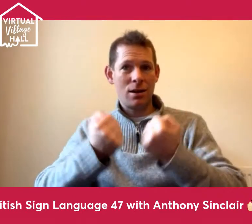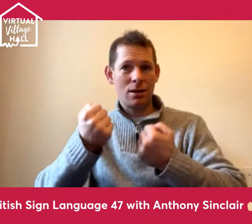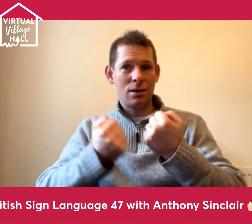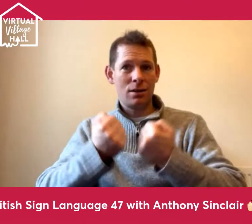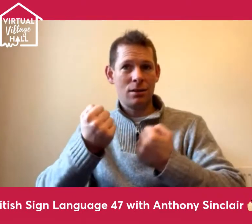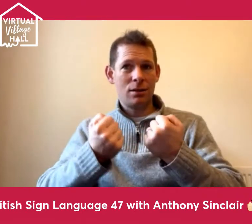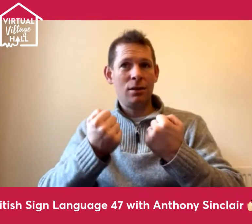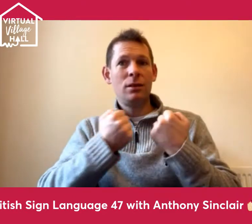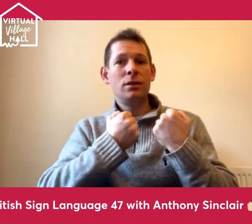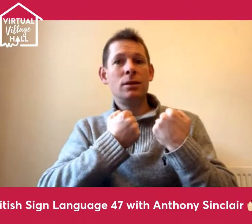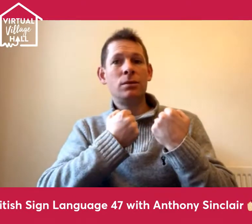I go by car.